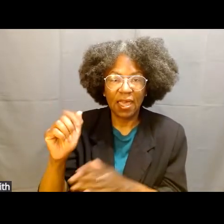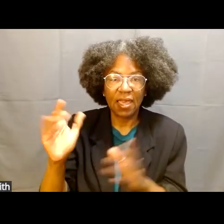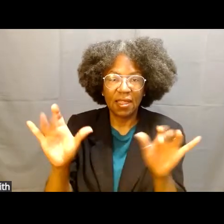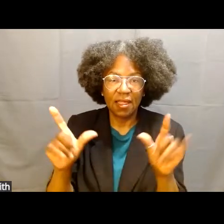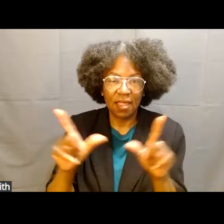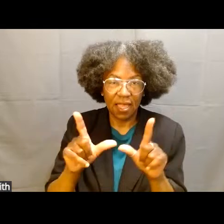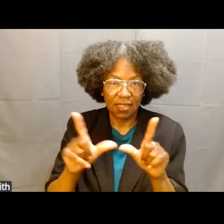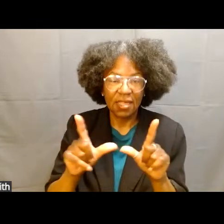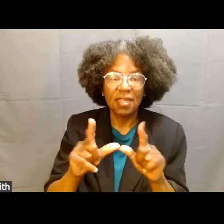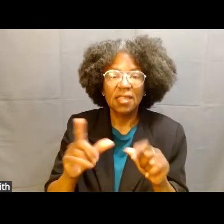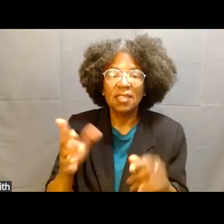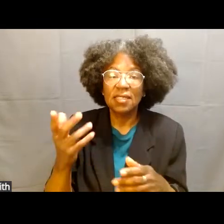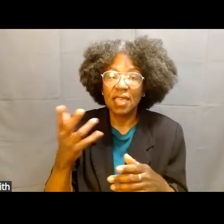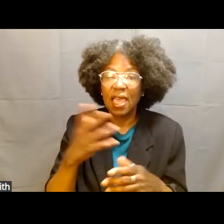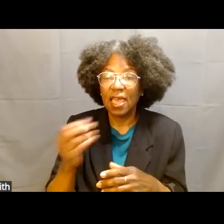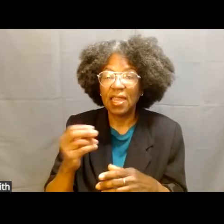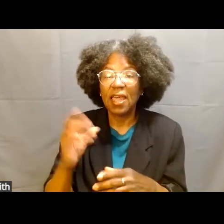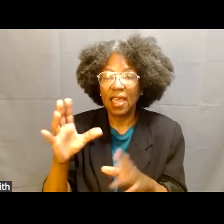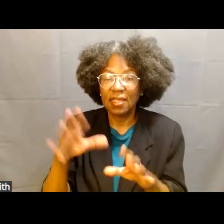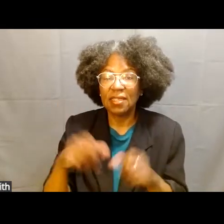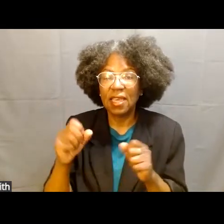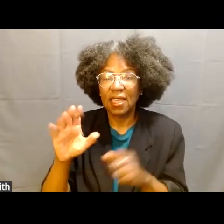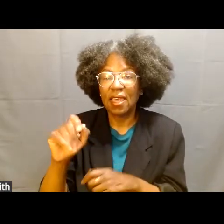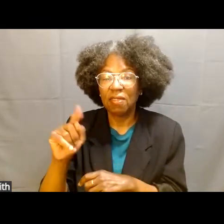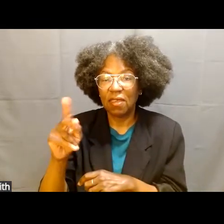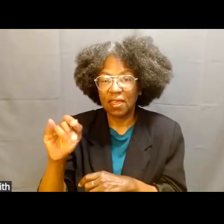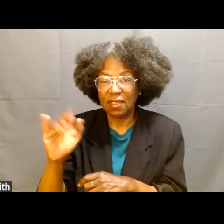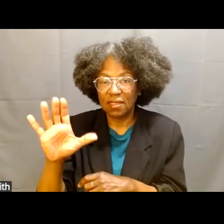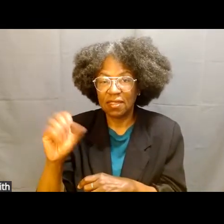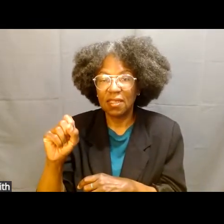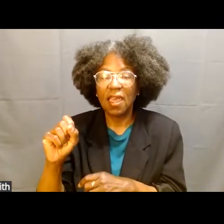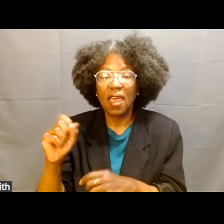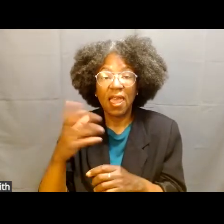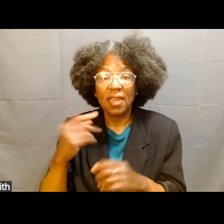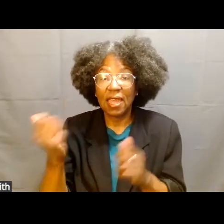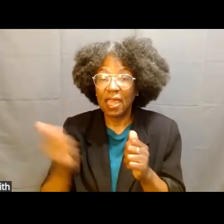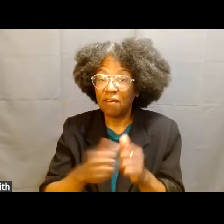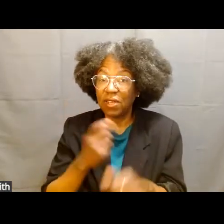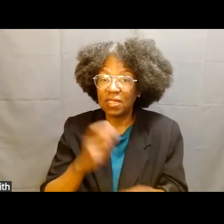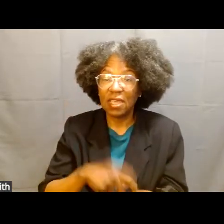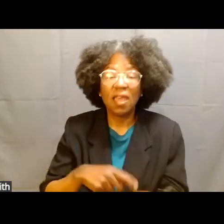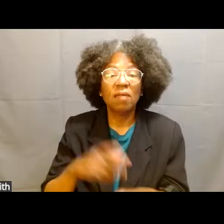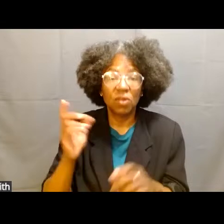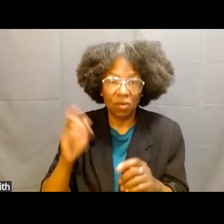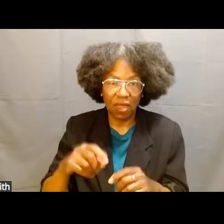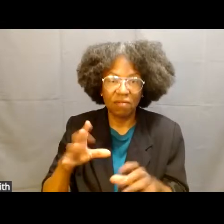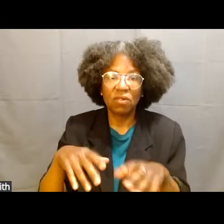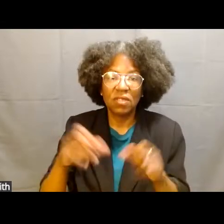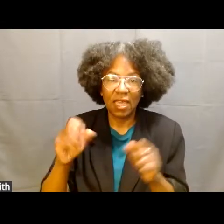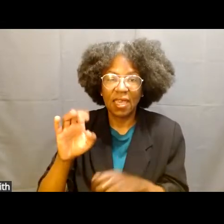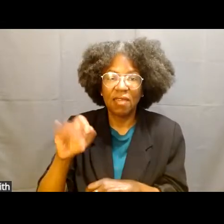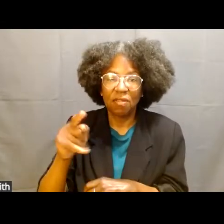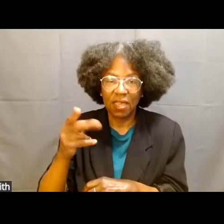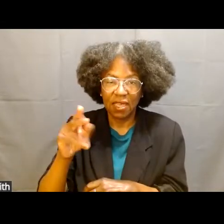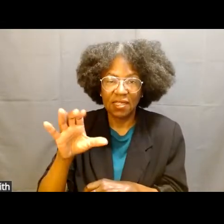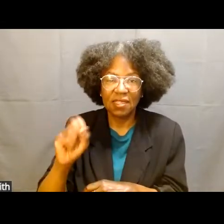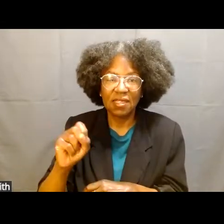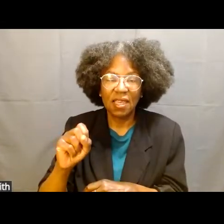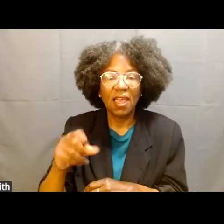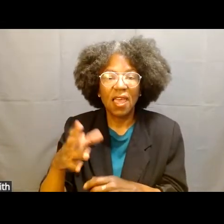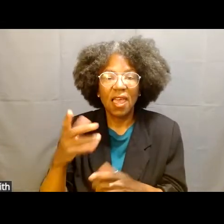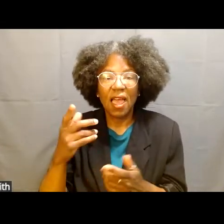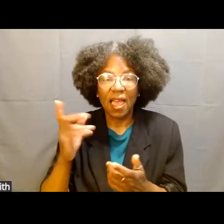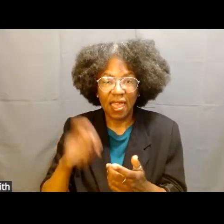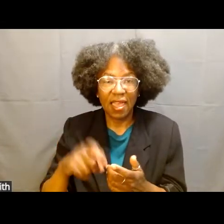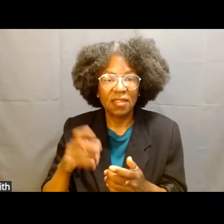your license, you take ethics, and it's an online course. I have to take 8 courses every year